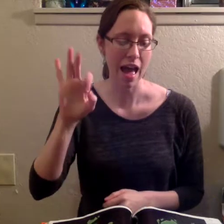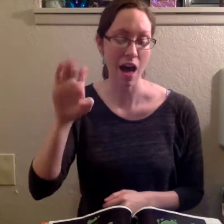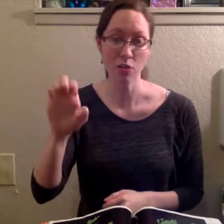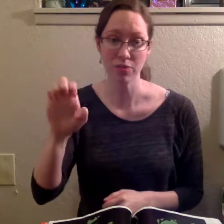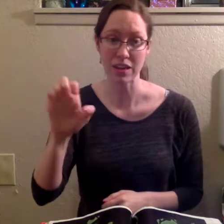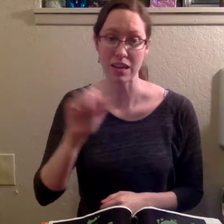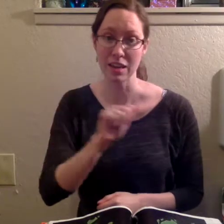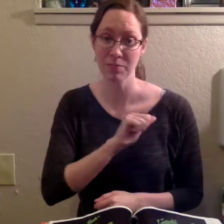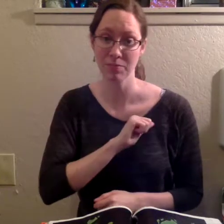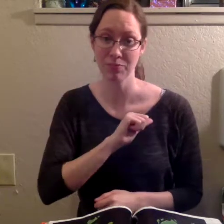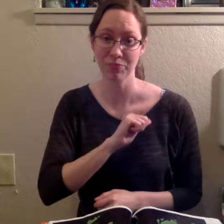Alfie